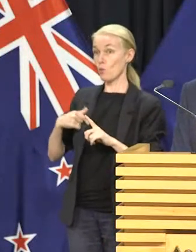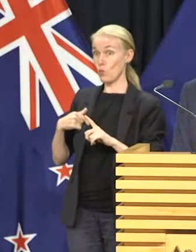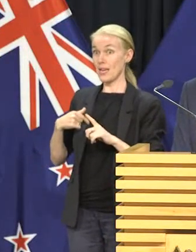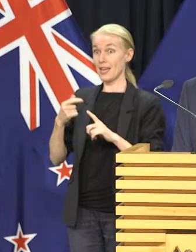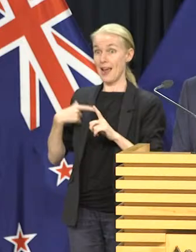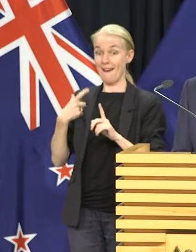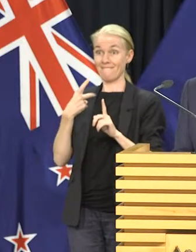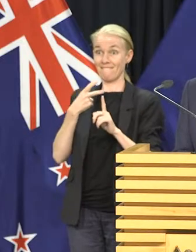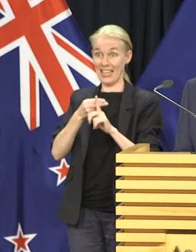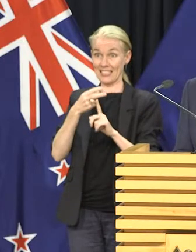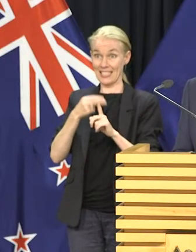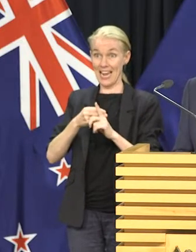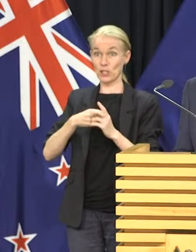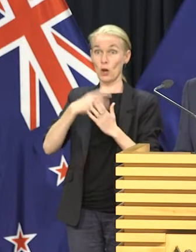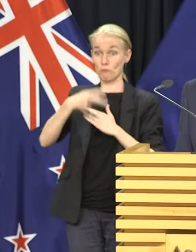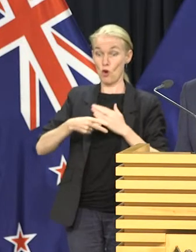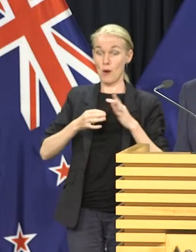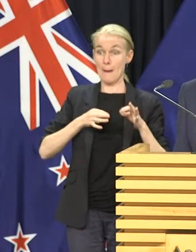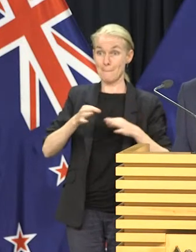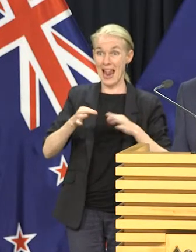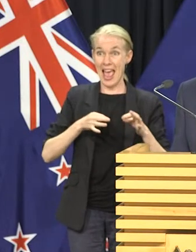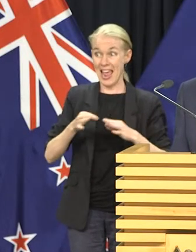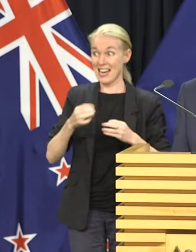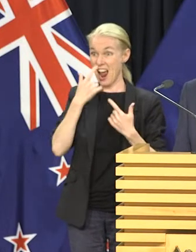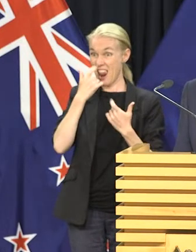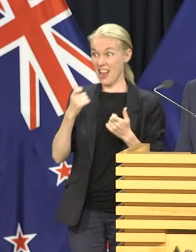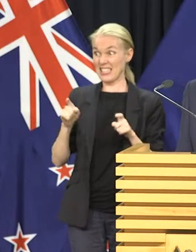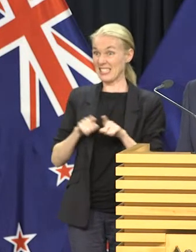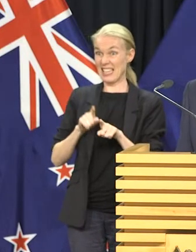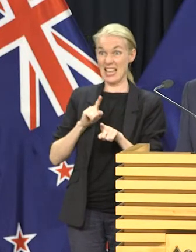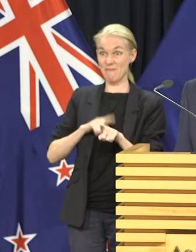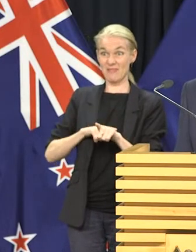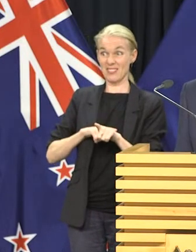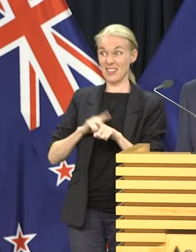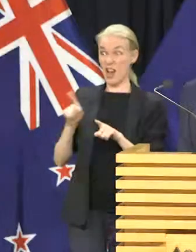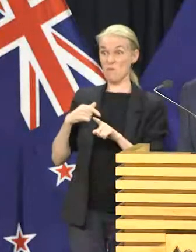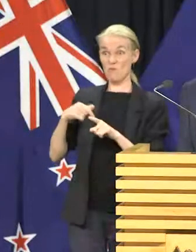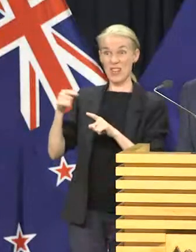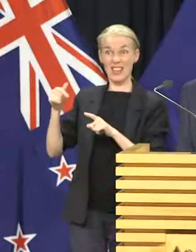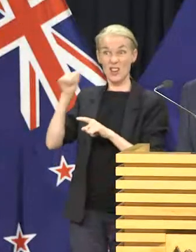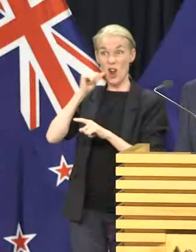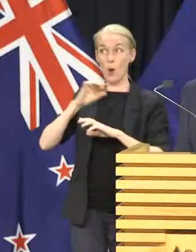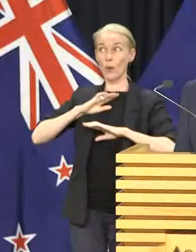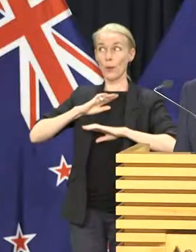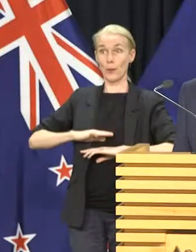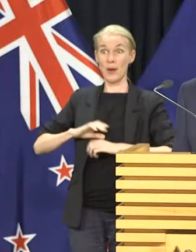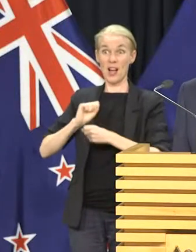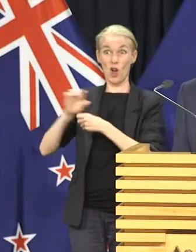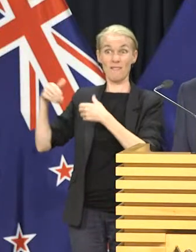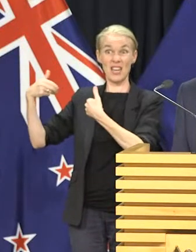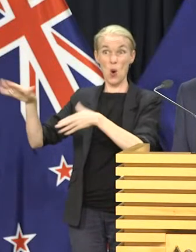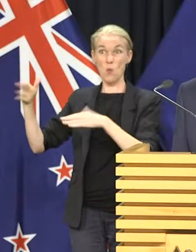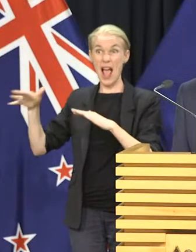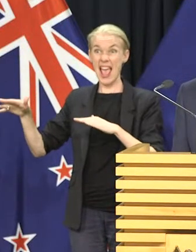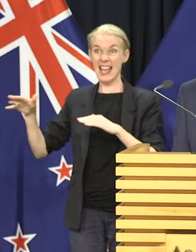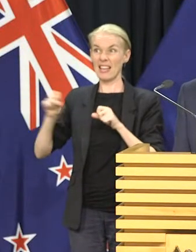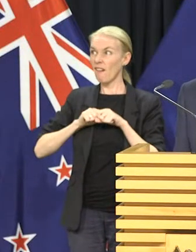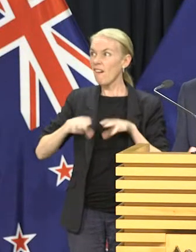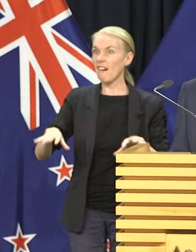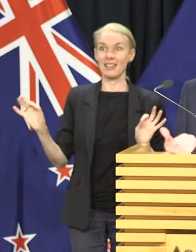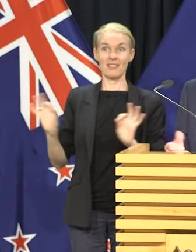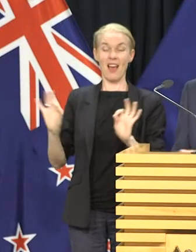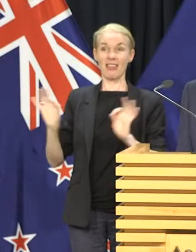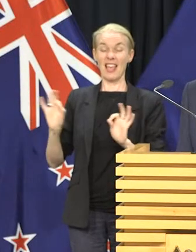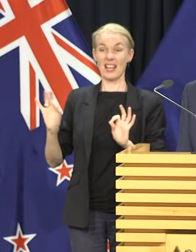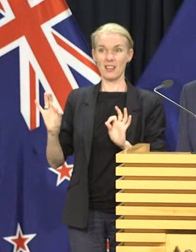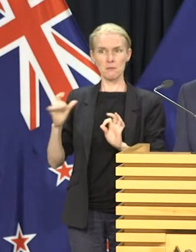vaccination program whilst not having COVID-19 in our community and the obvious